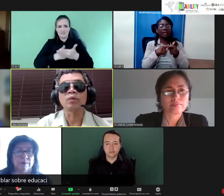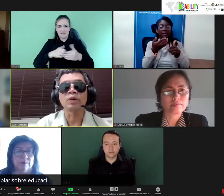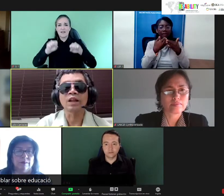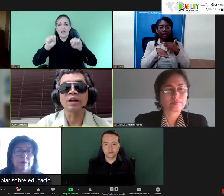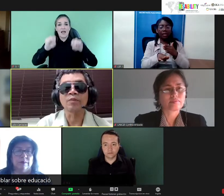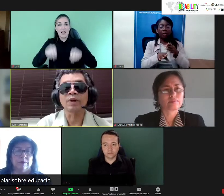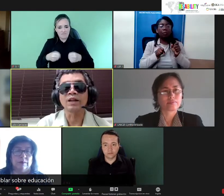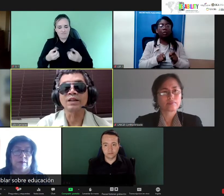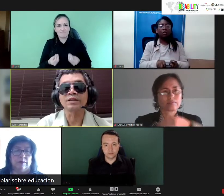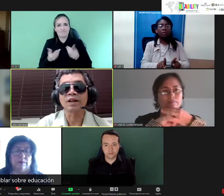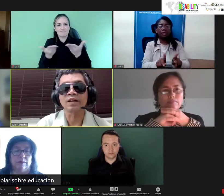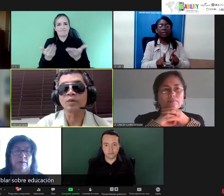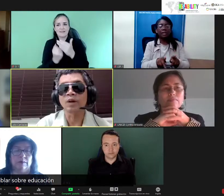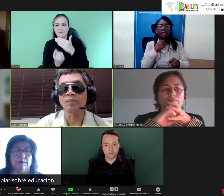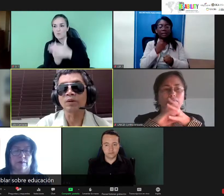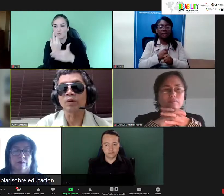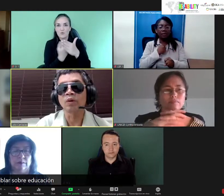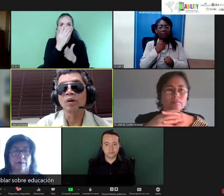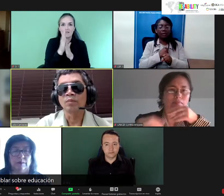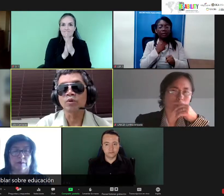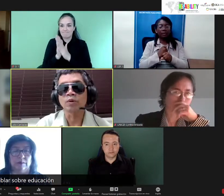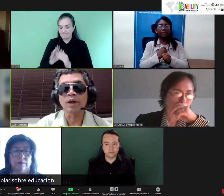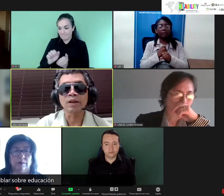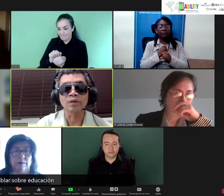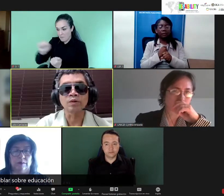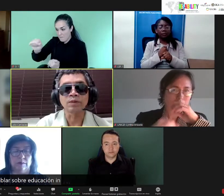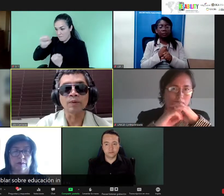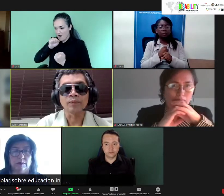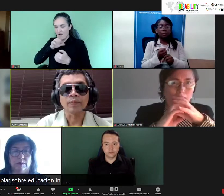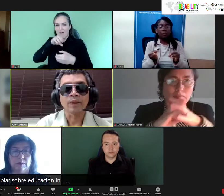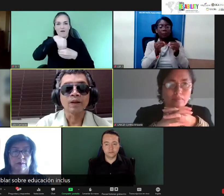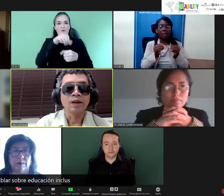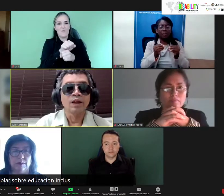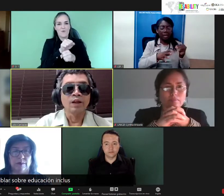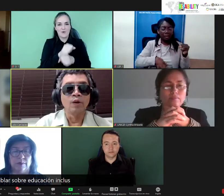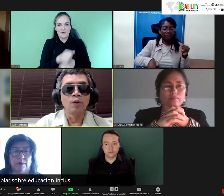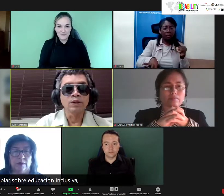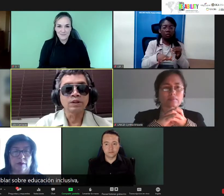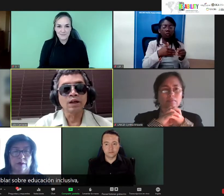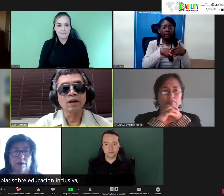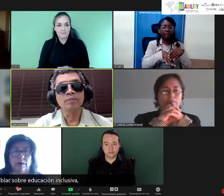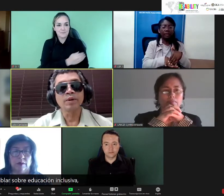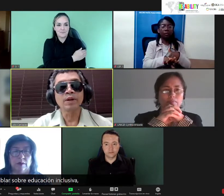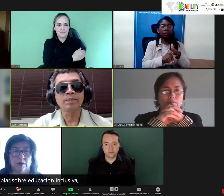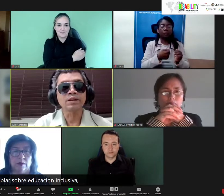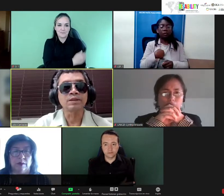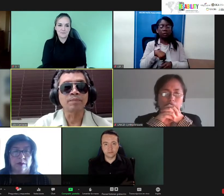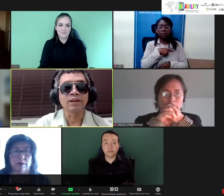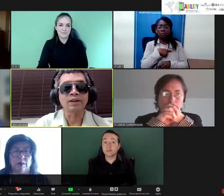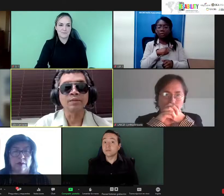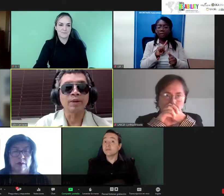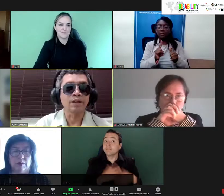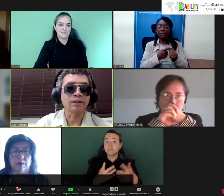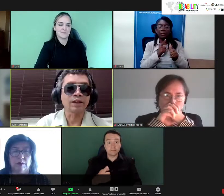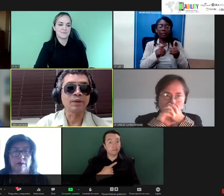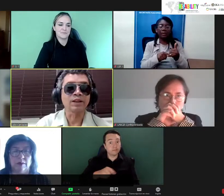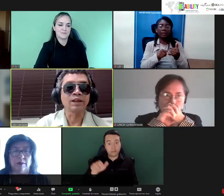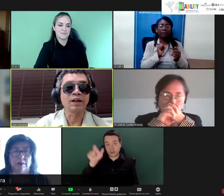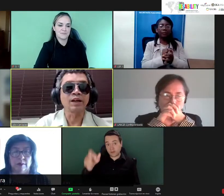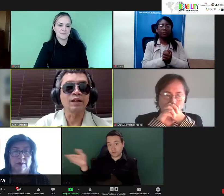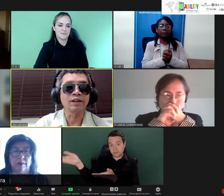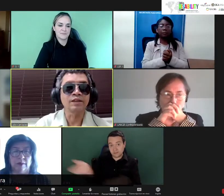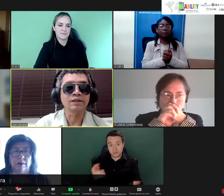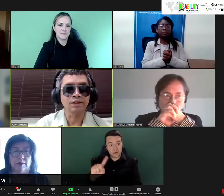with disabilities to be able to access work opportunities and to be in a much more inclusive field our